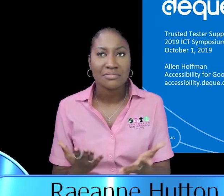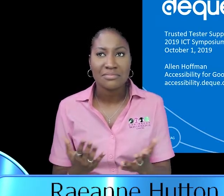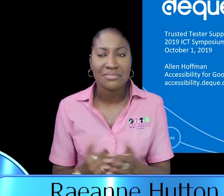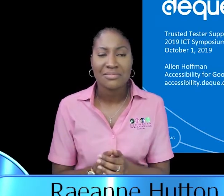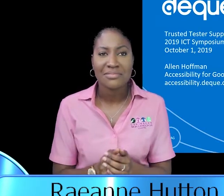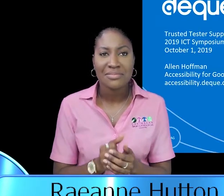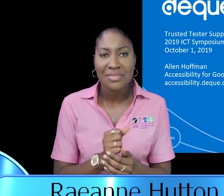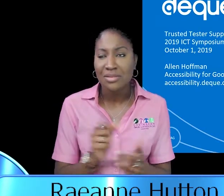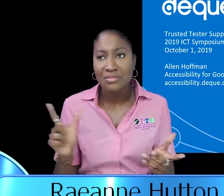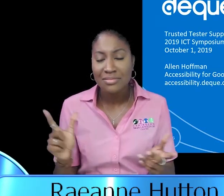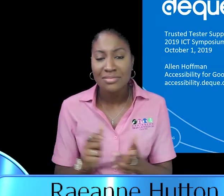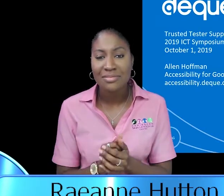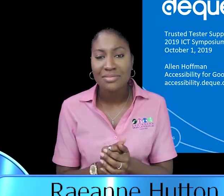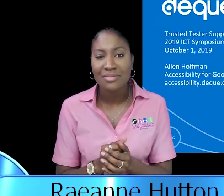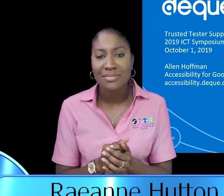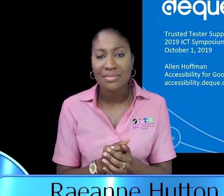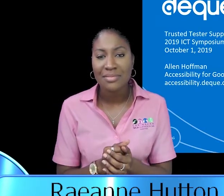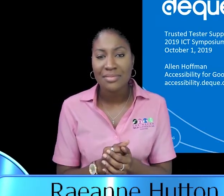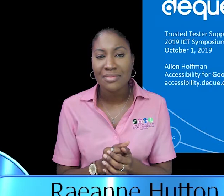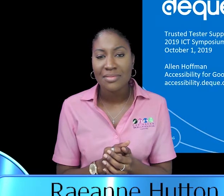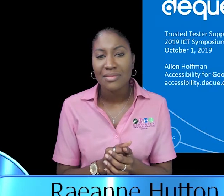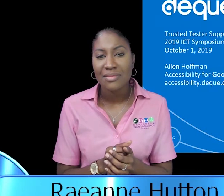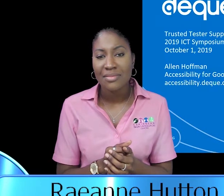I think that's the really high level.